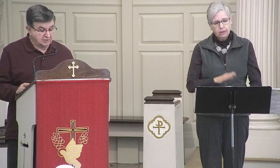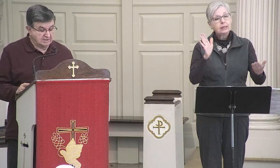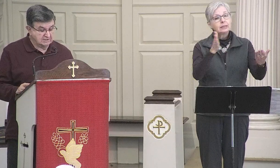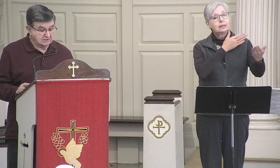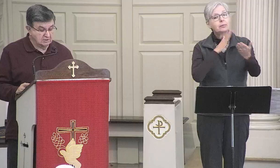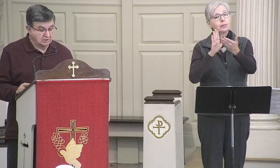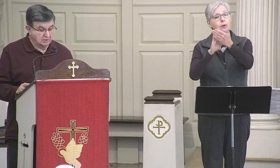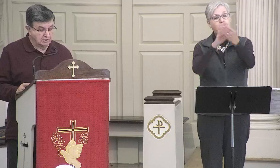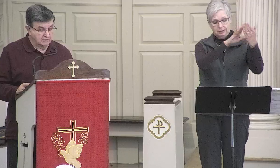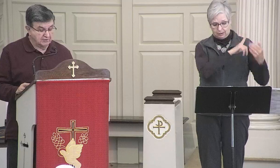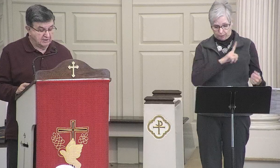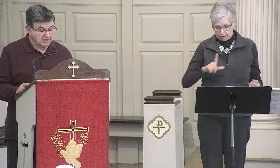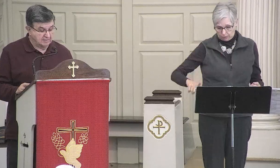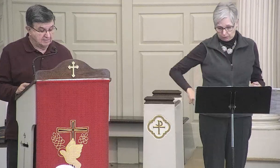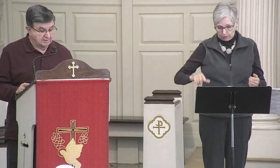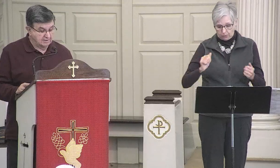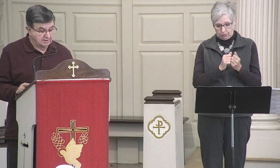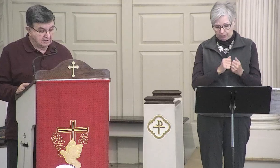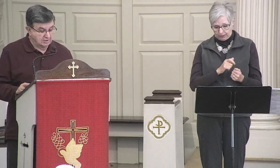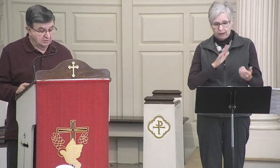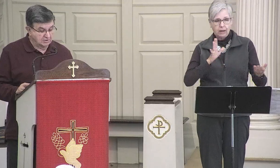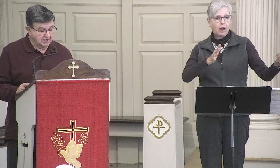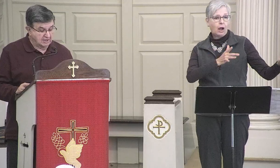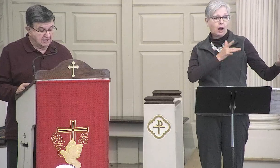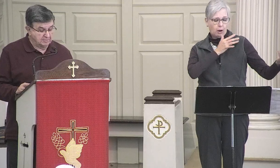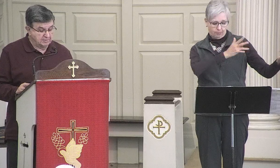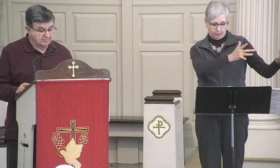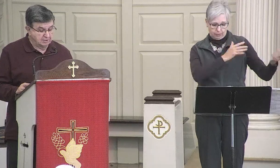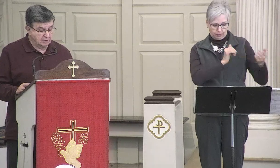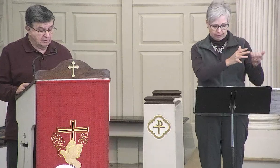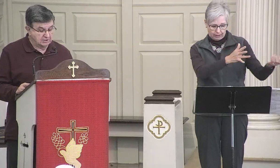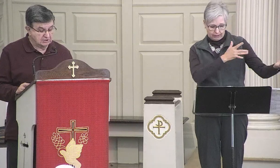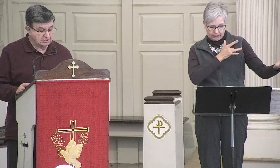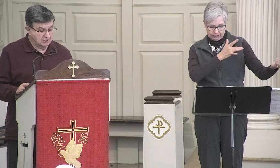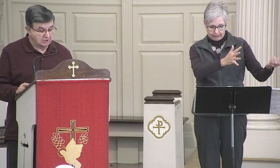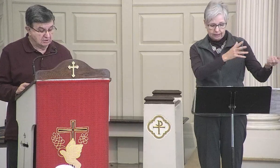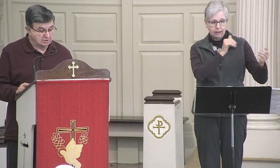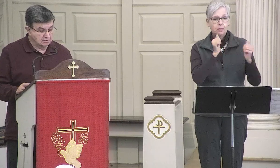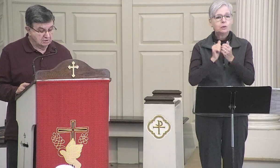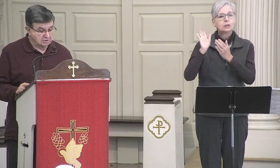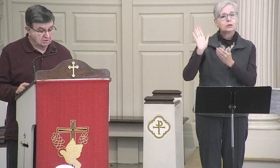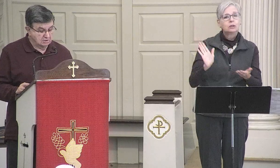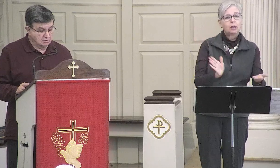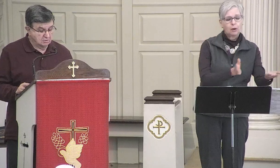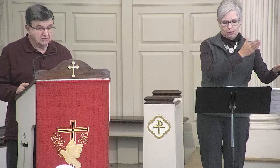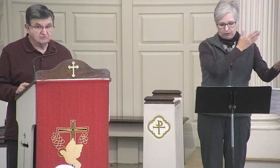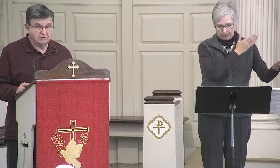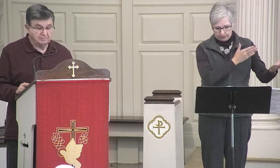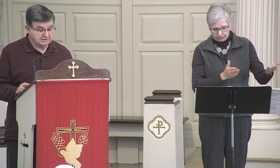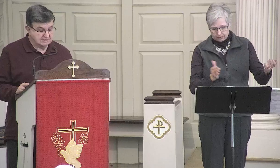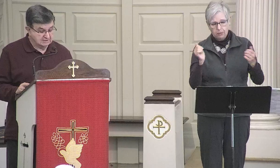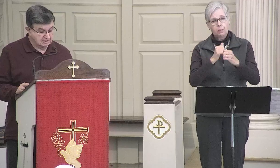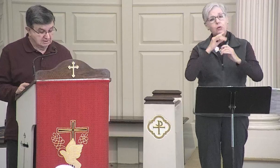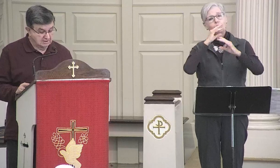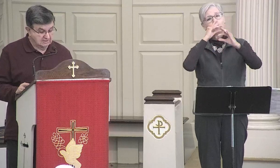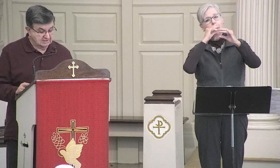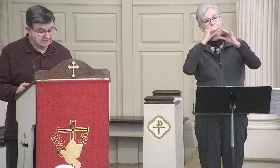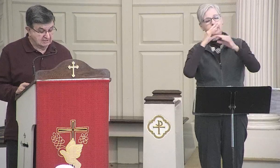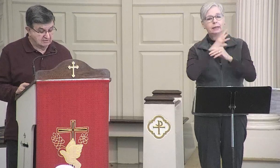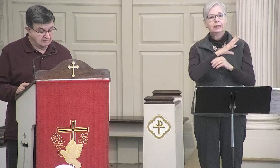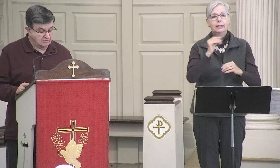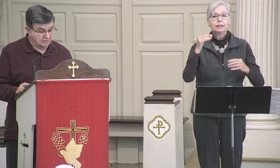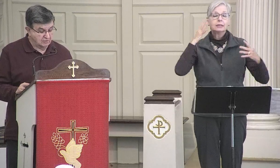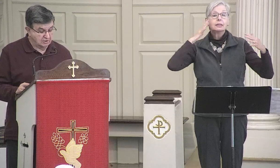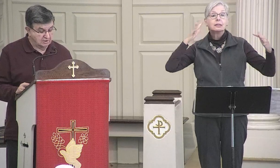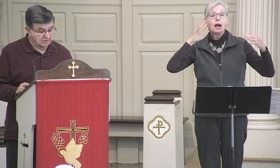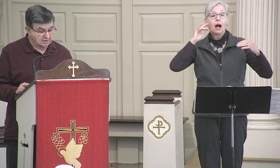Sing praise to the Lord with the harp and melodious song, with trumpets and the